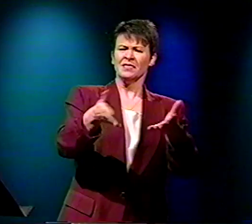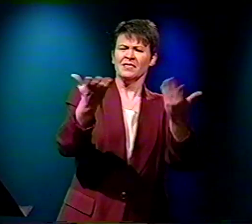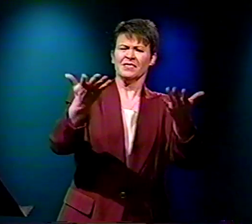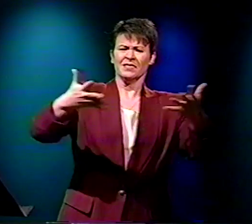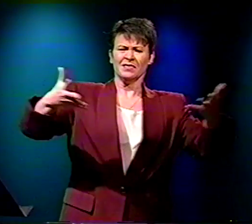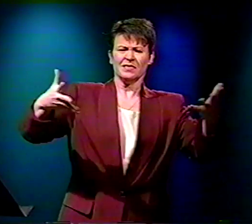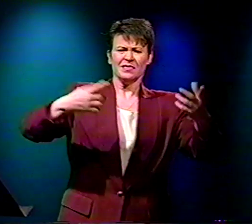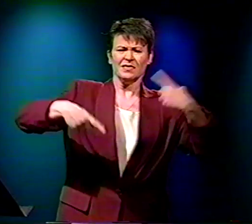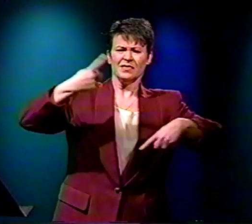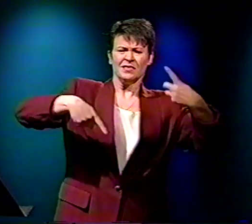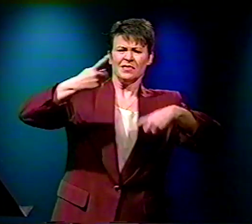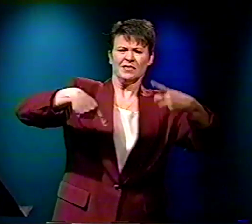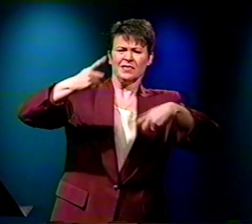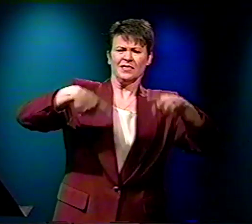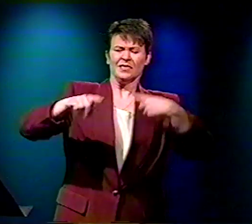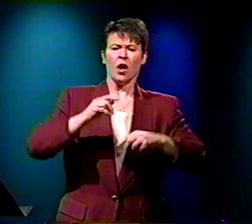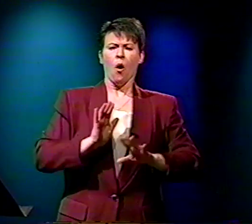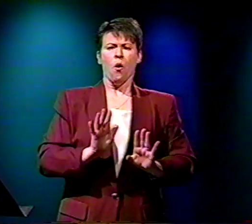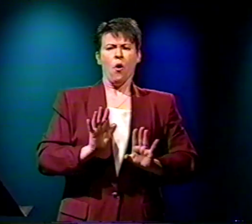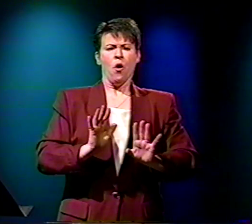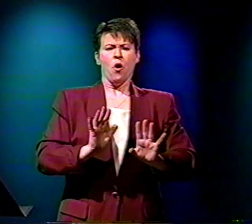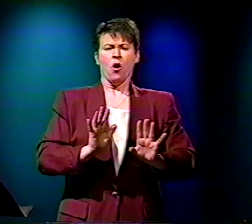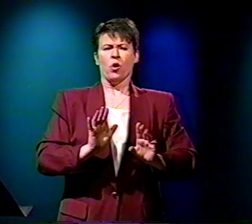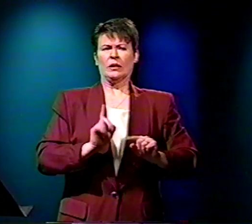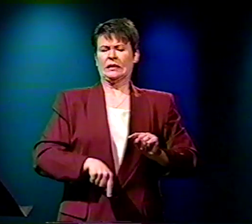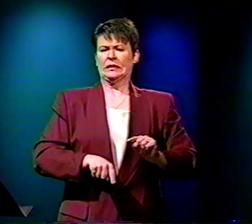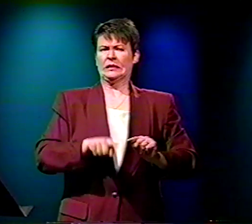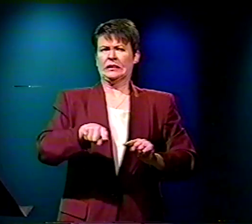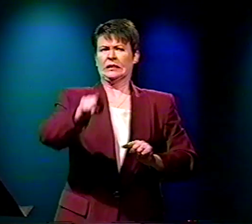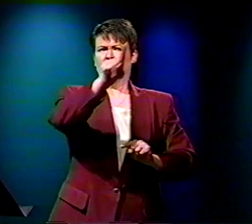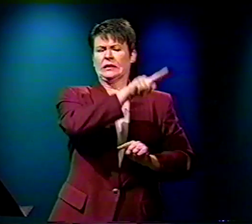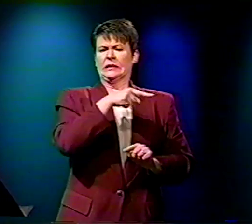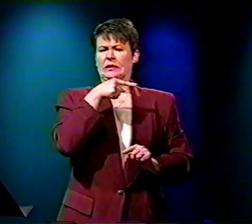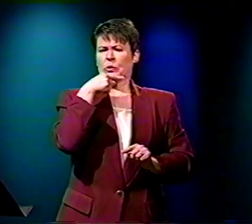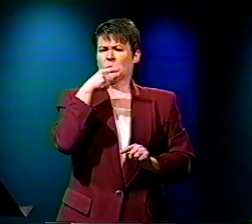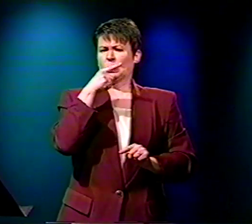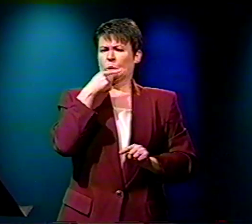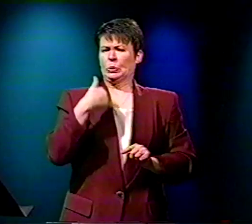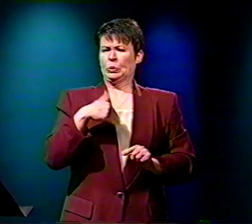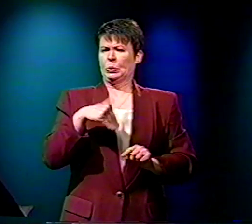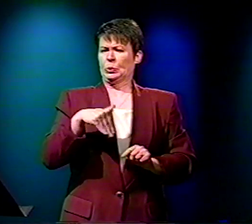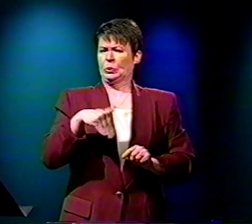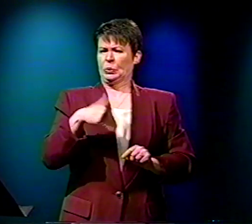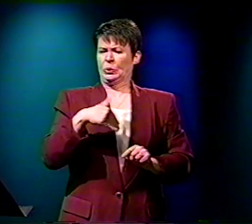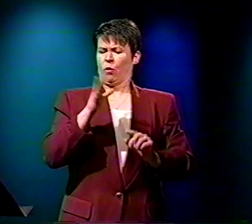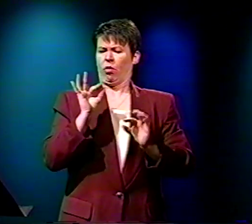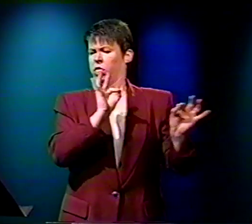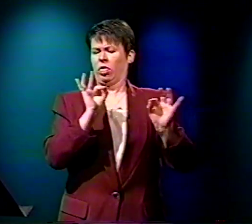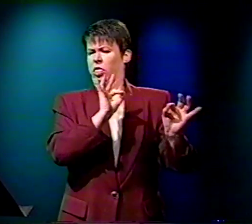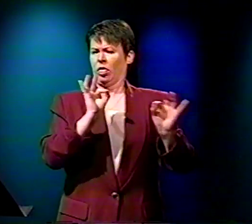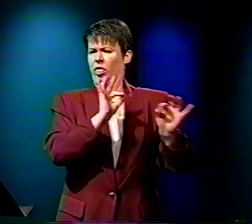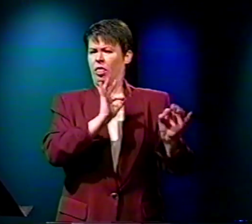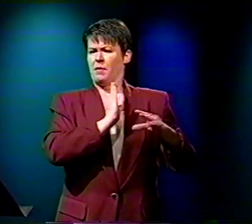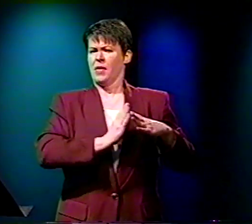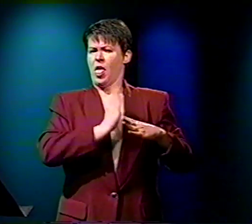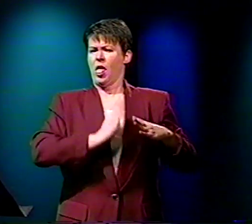So the deaf person might say, "Sign a little bit larger." And the interpreter might say, "Oh, I can't, because, oh my gosh, there's so many hearing people and it's